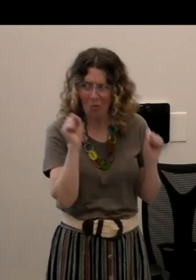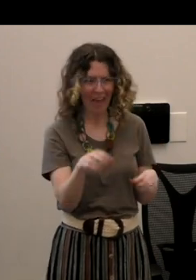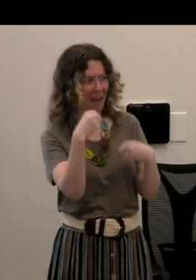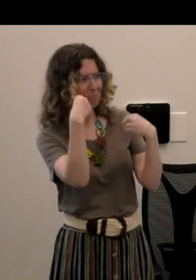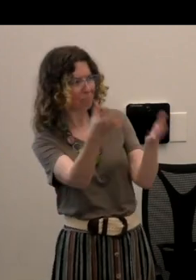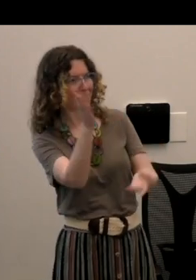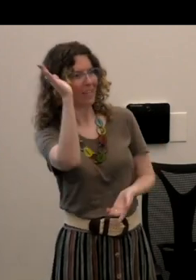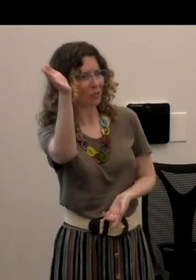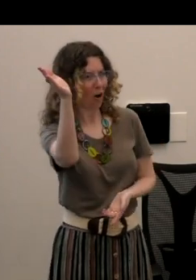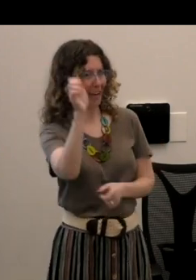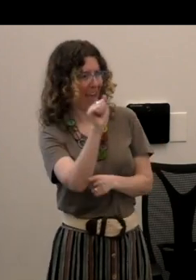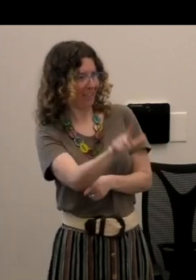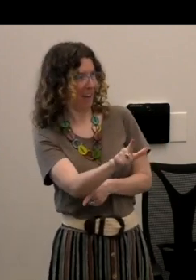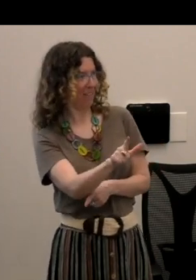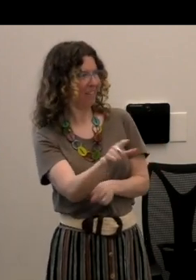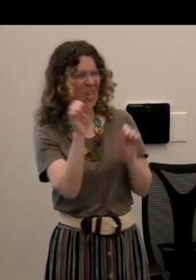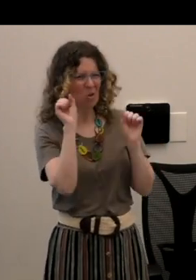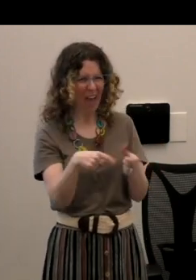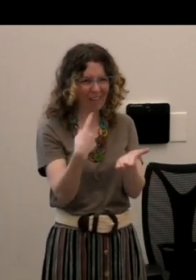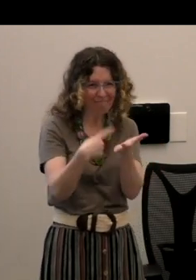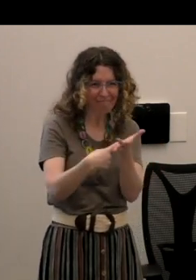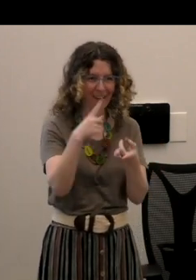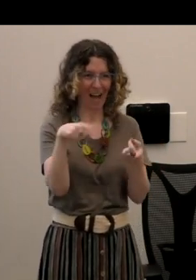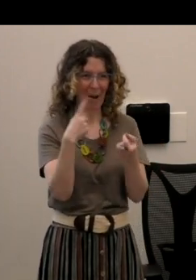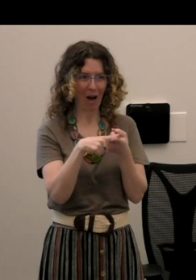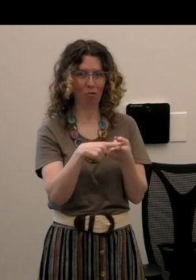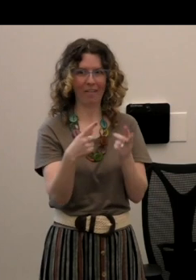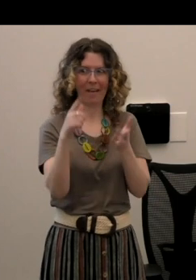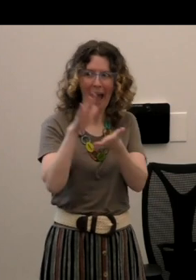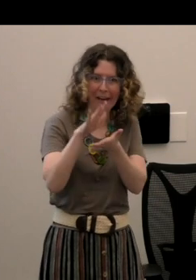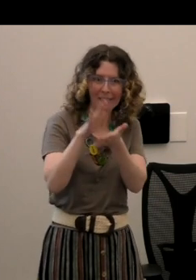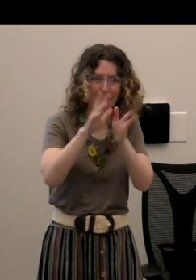So as people who are interested in ASL, I wanted you to see a lecture given in ASL.